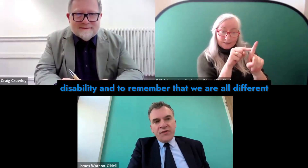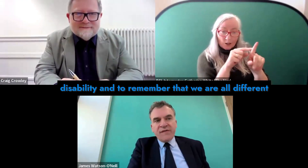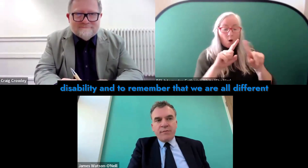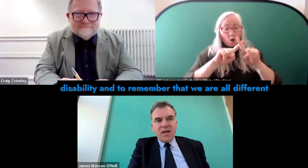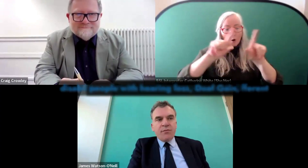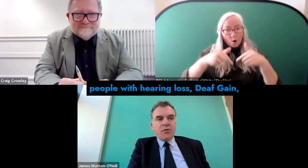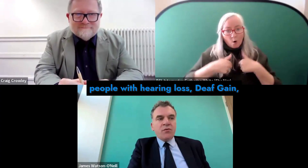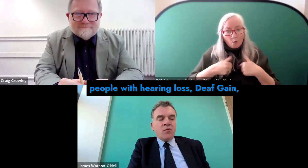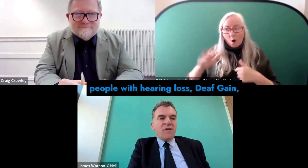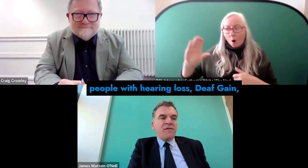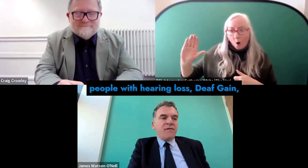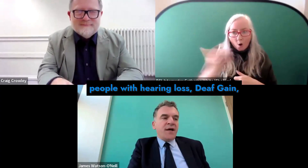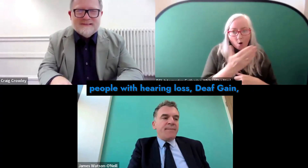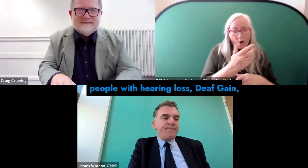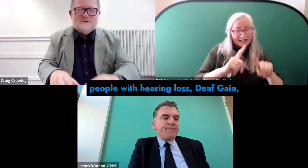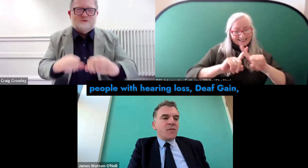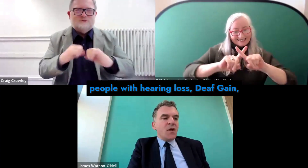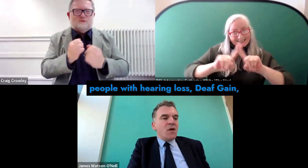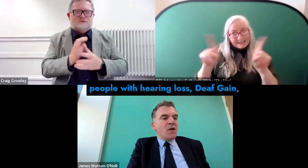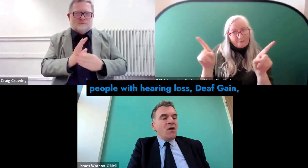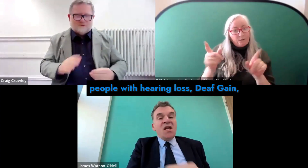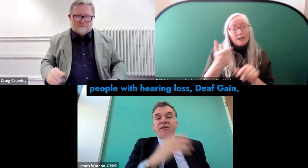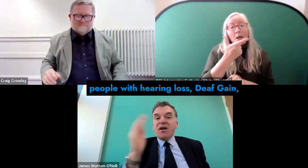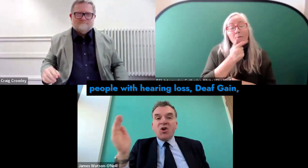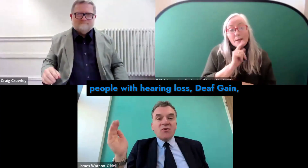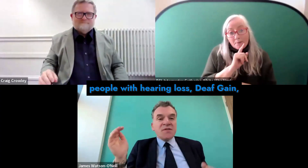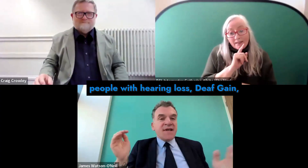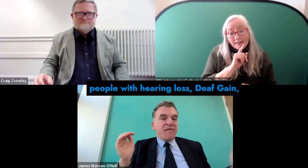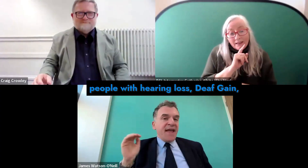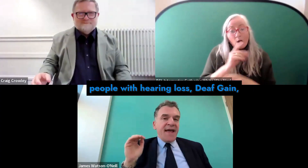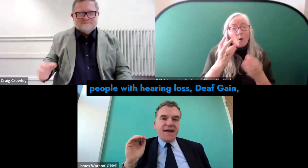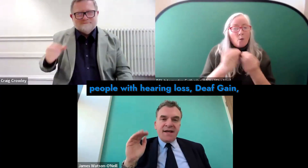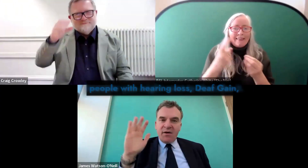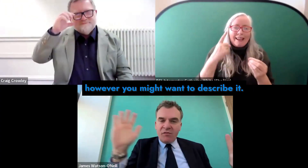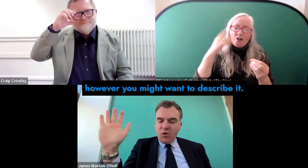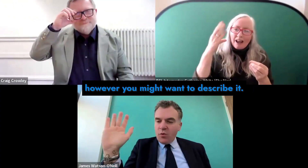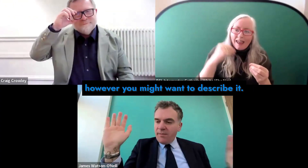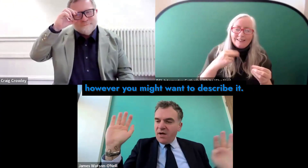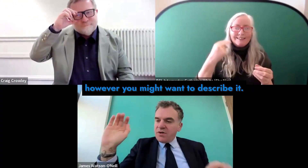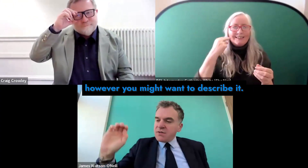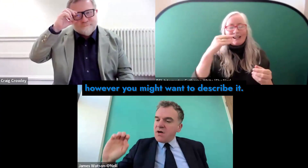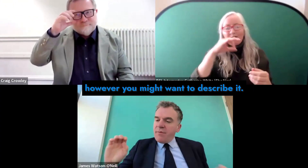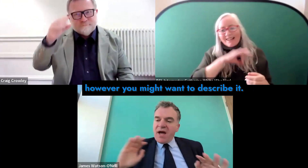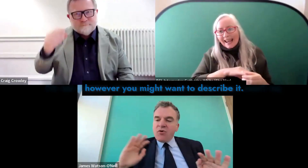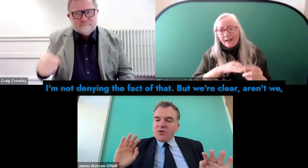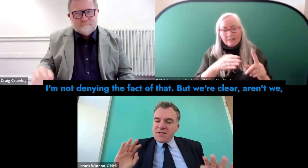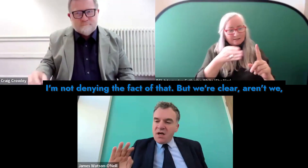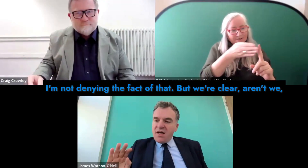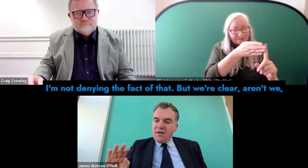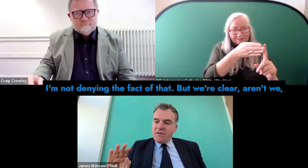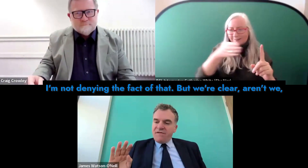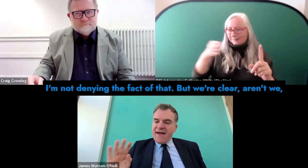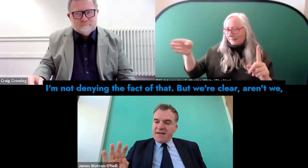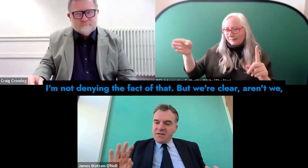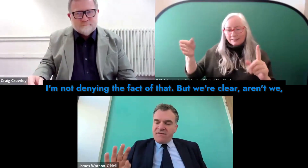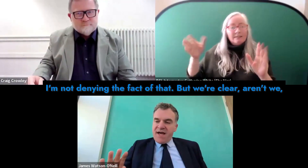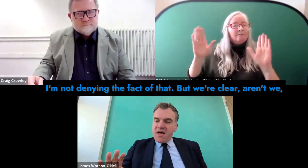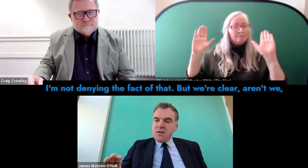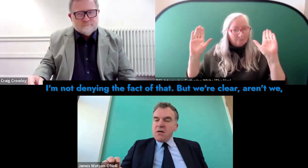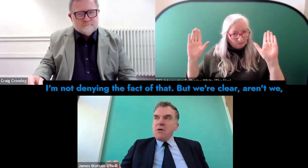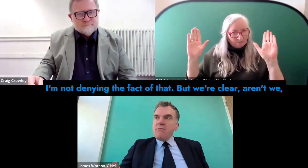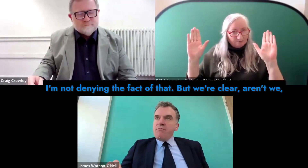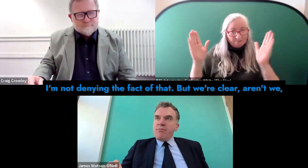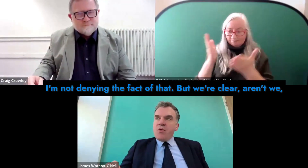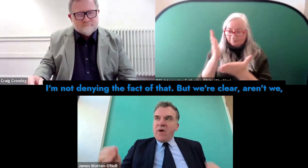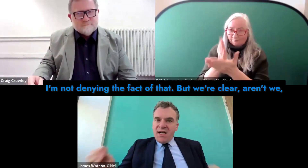are all different people with hearing loss, deaf gain, however you might want to describe it. I'm not denying the fact of